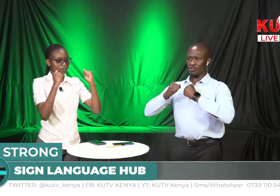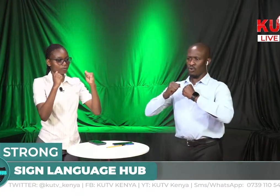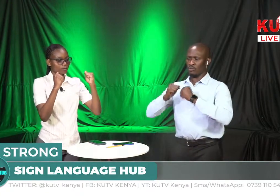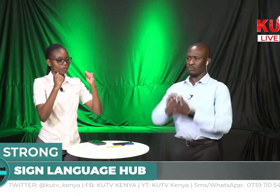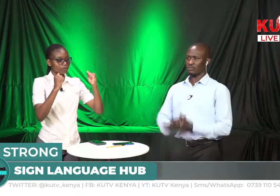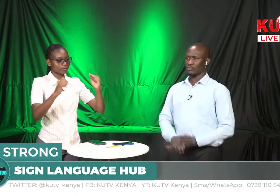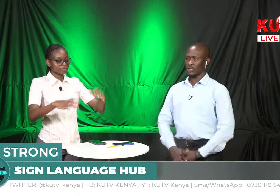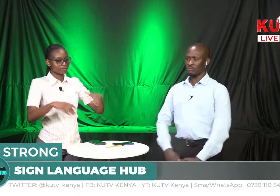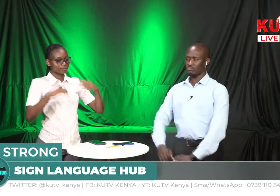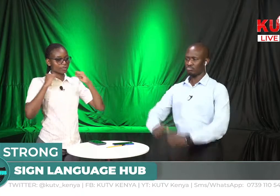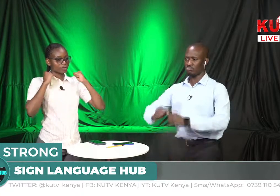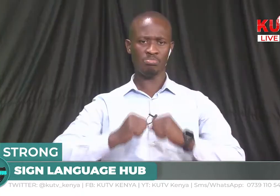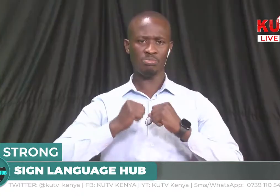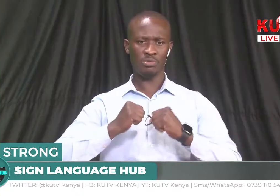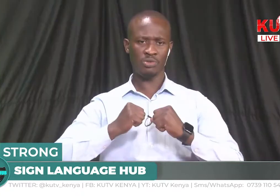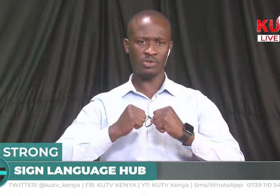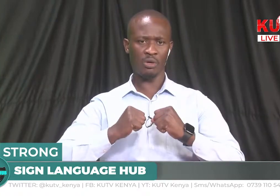Strong, okay. Strong.